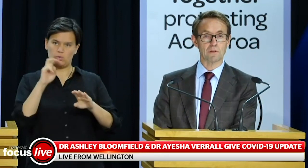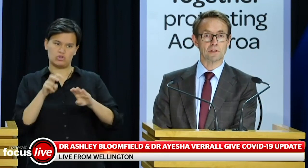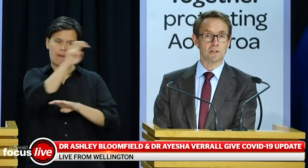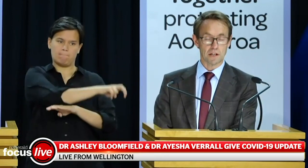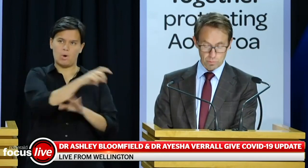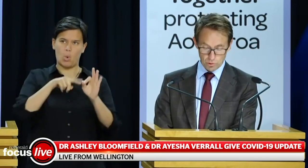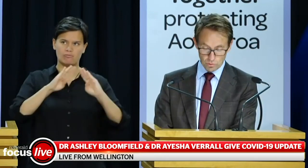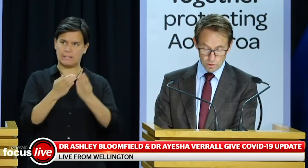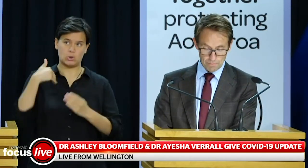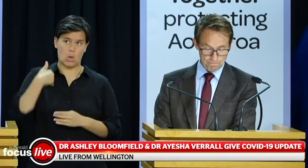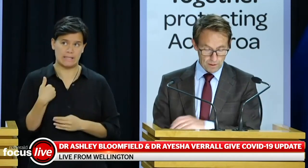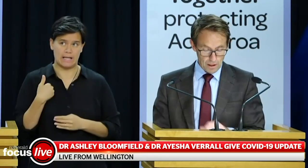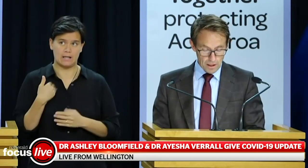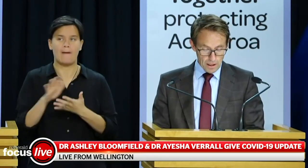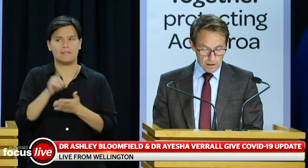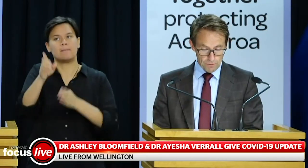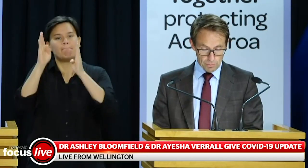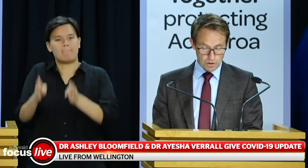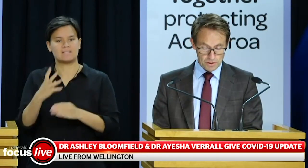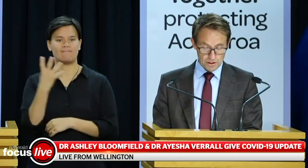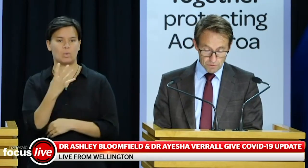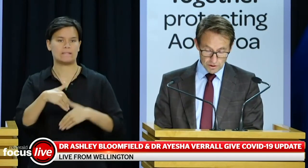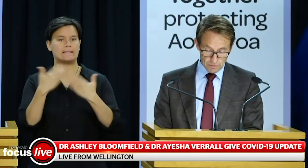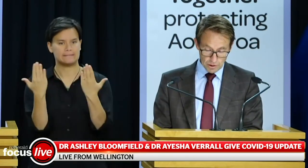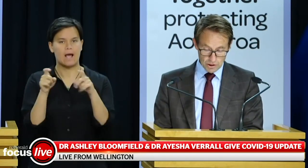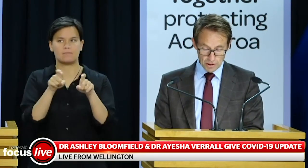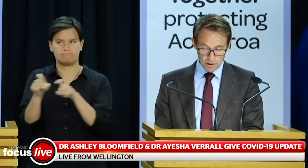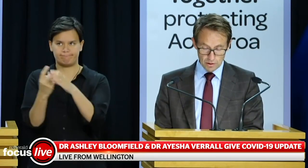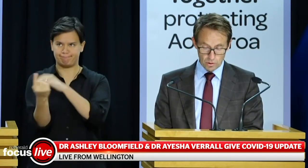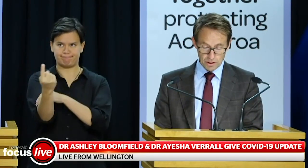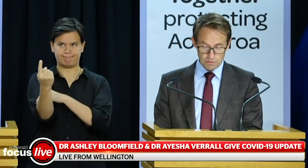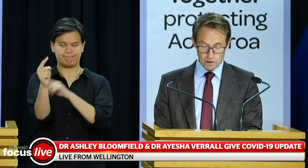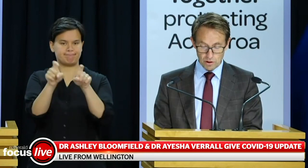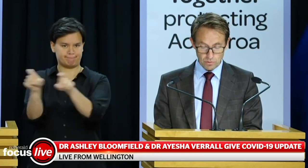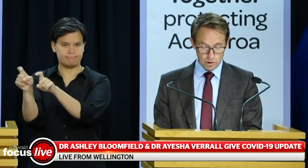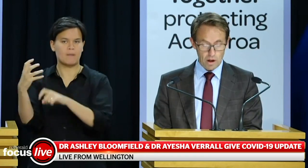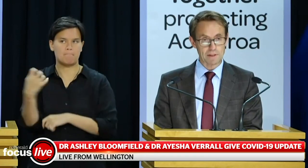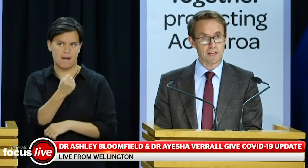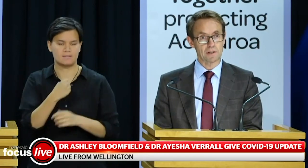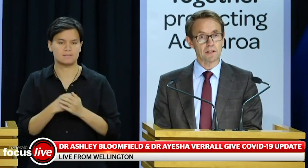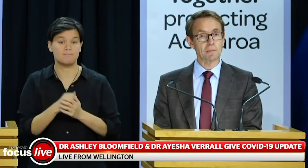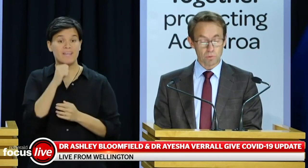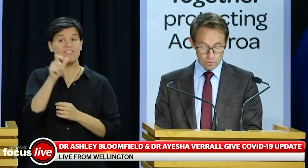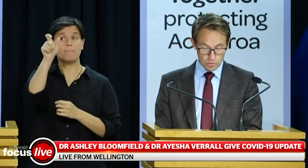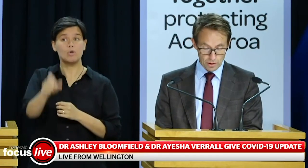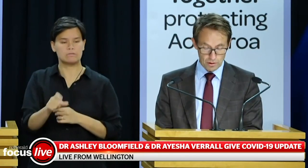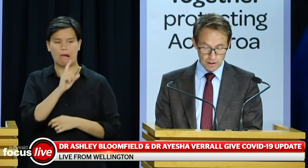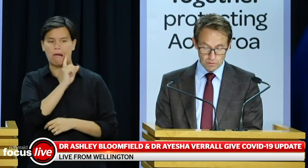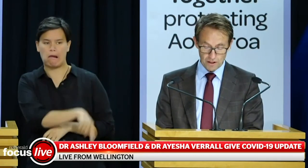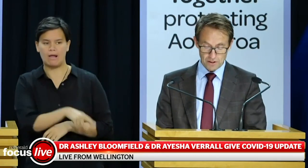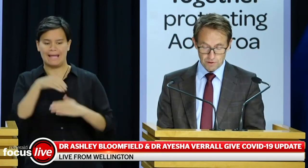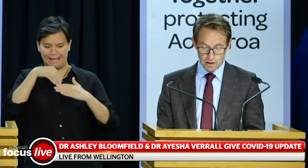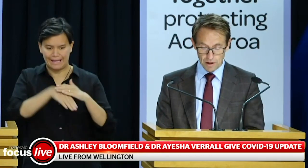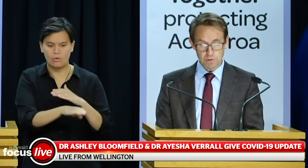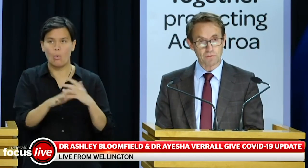their relevant air border order. If a person is convicted of breaching quarantine-free travel requirements under the air border order, they